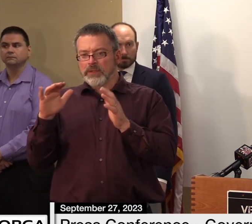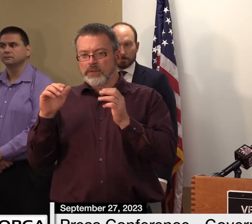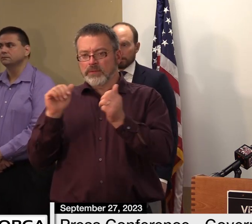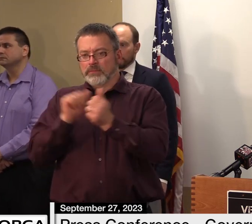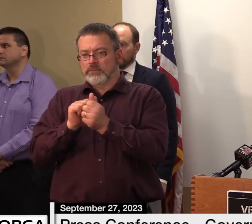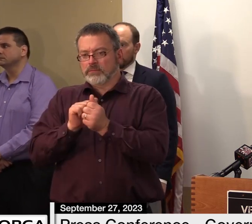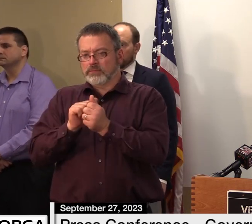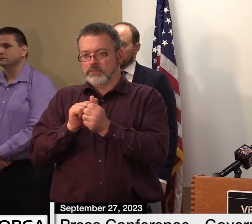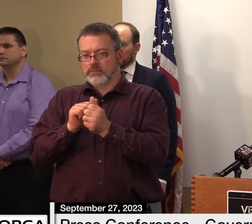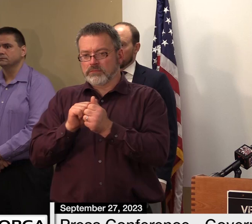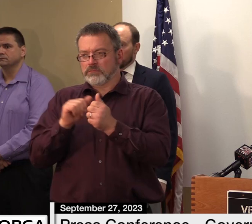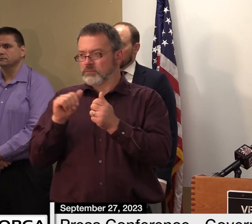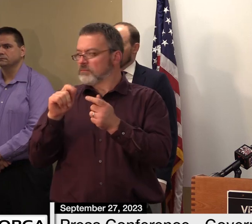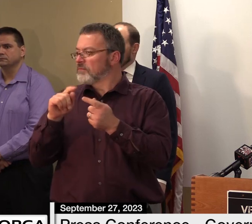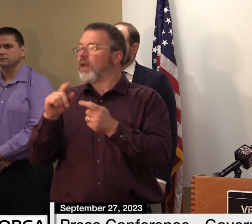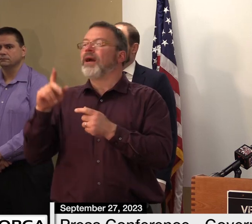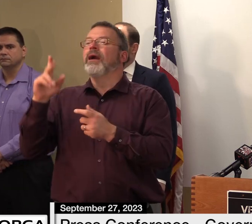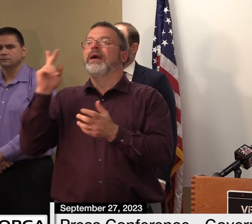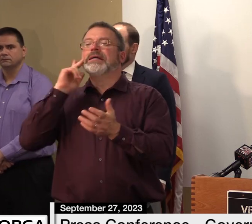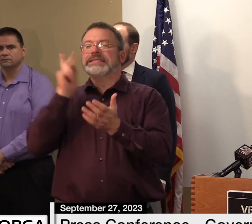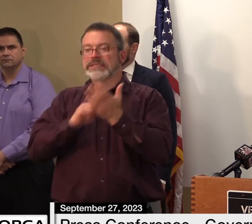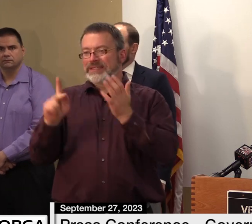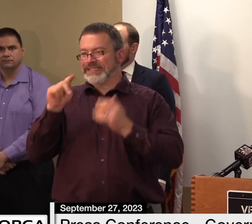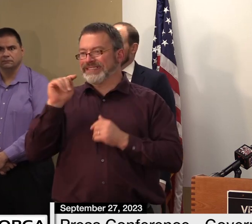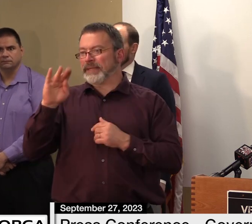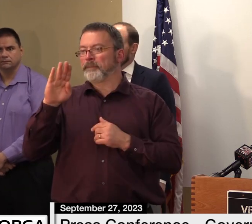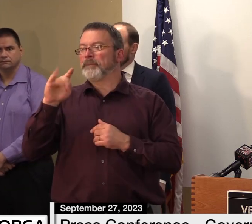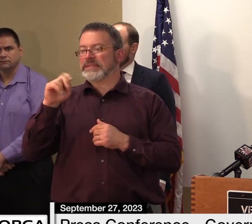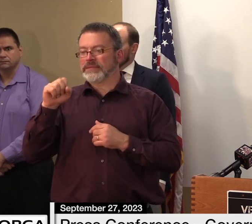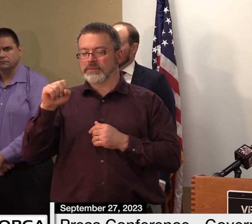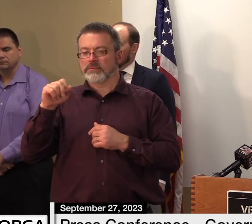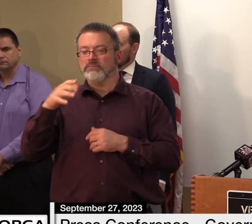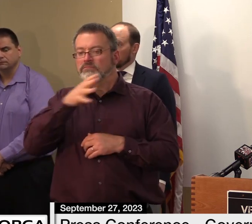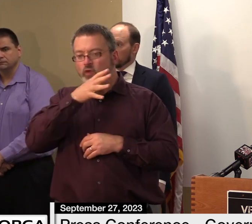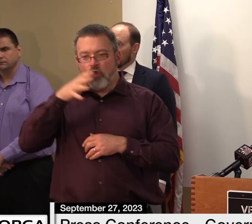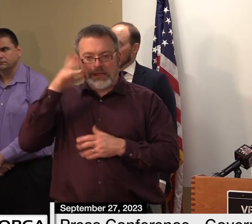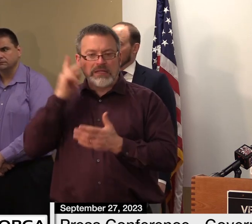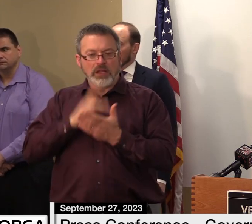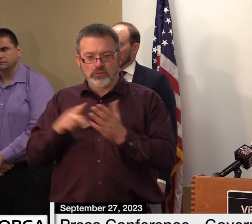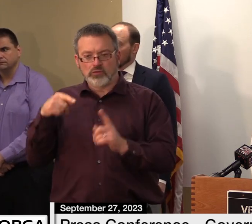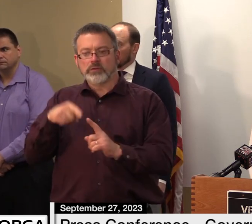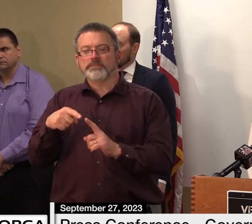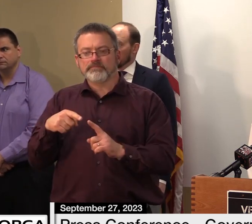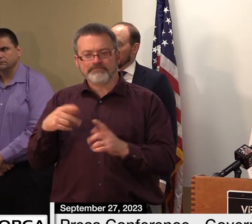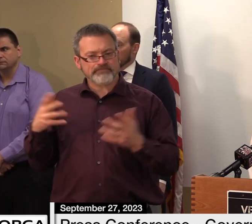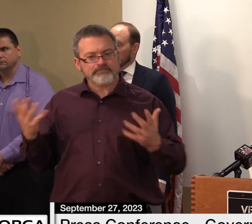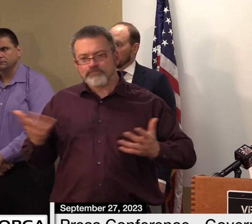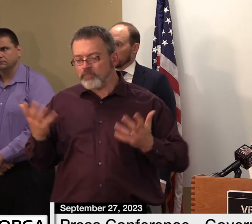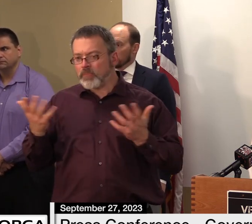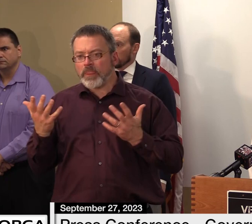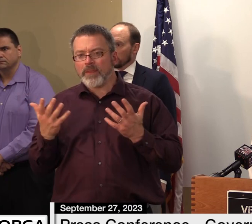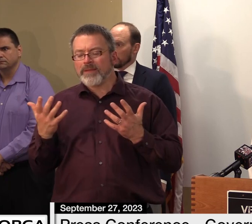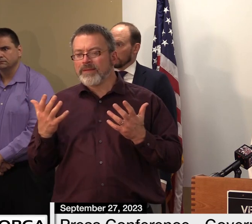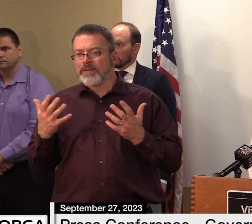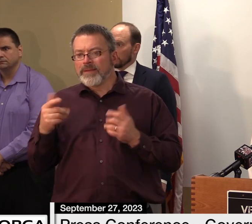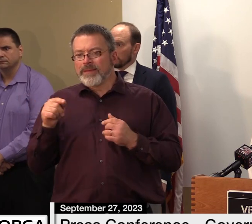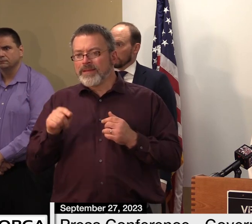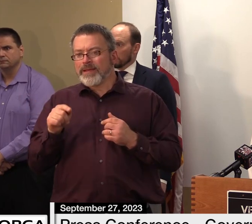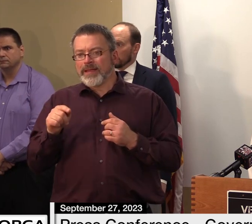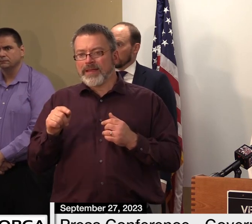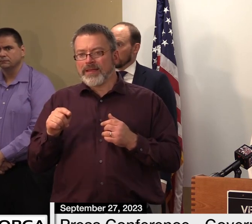just wondering if there has been any type of a preliminary update on the crop damage that came about from